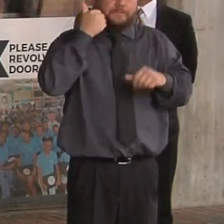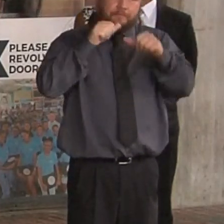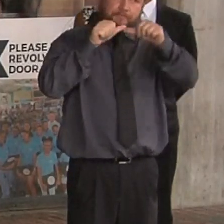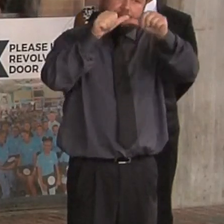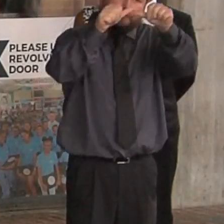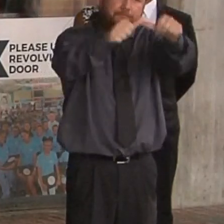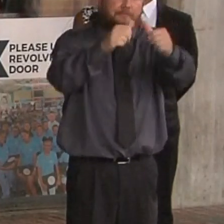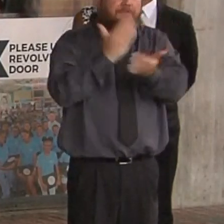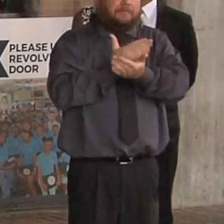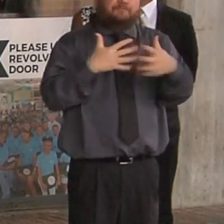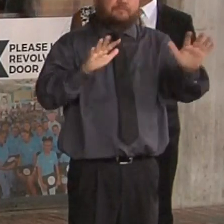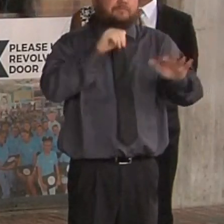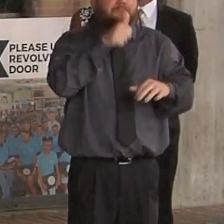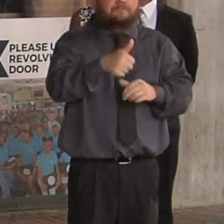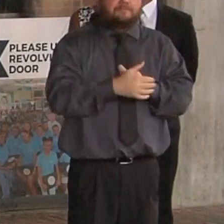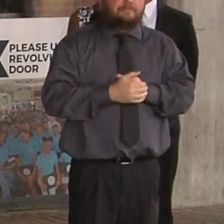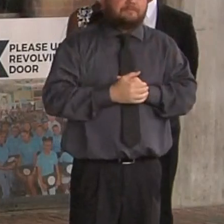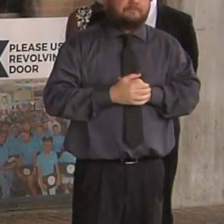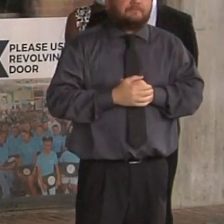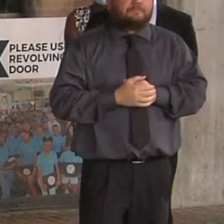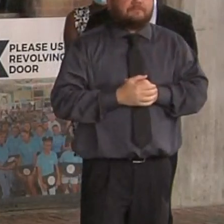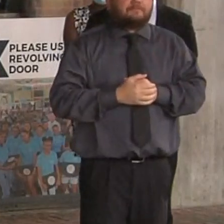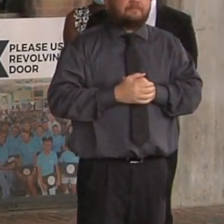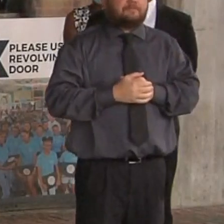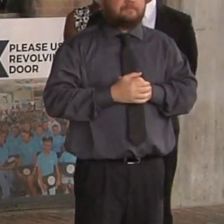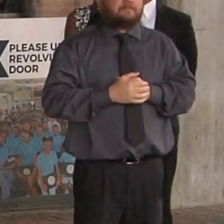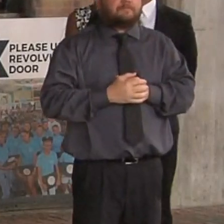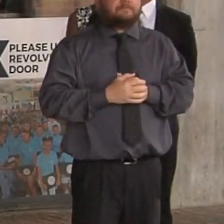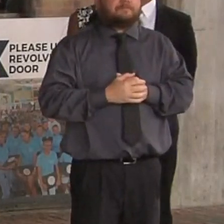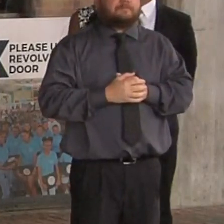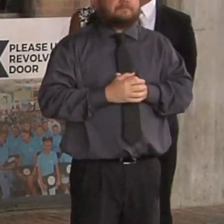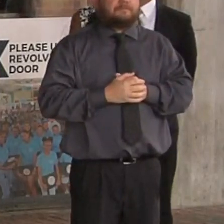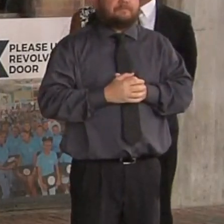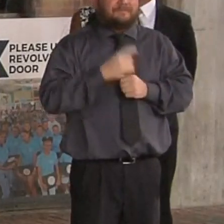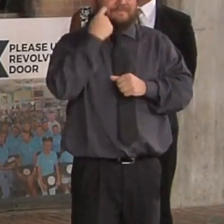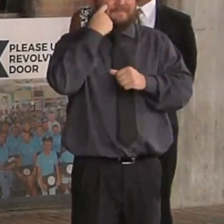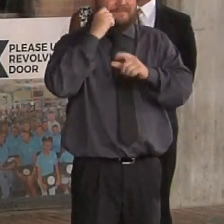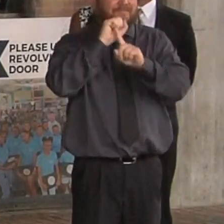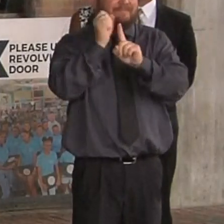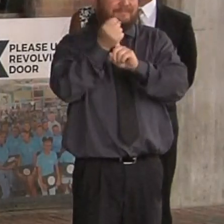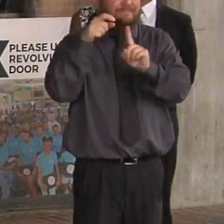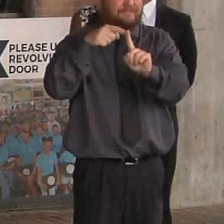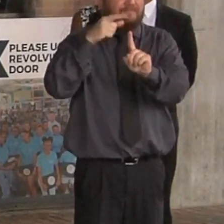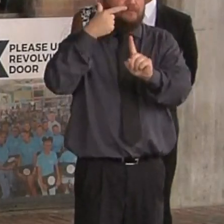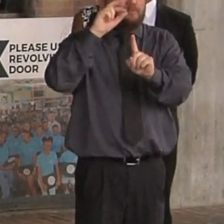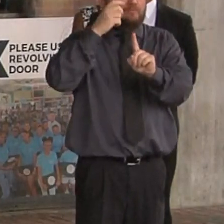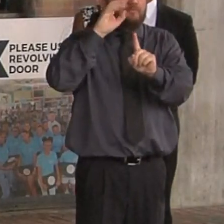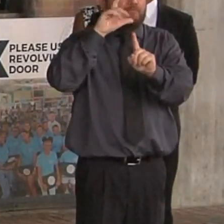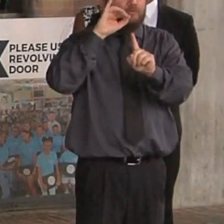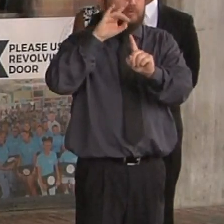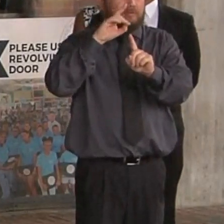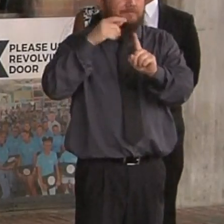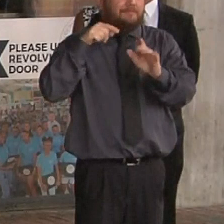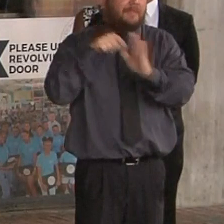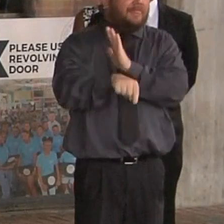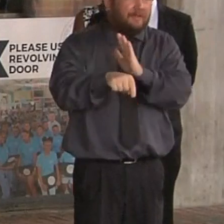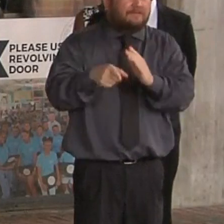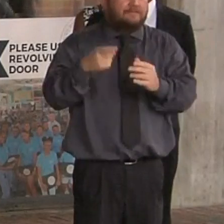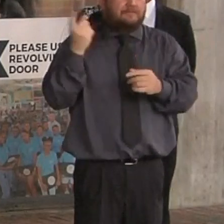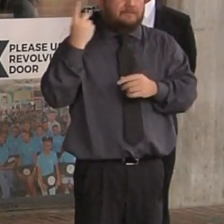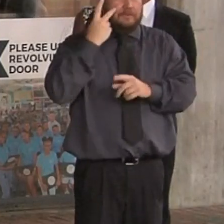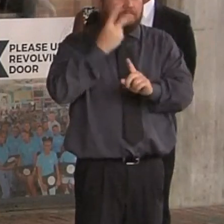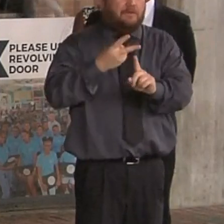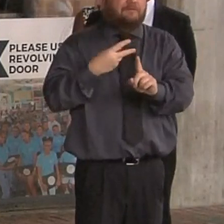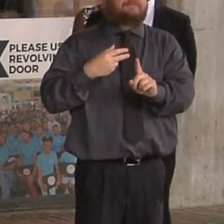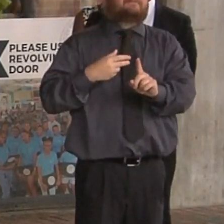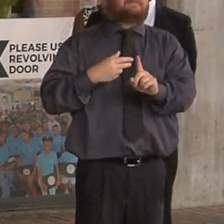it is the duty and responsibility, excuse me, of each and every one of our citizens to make sure